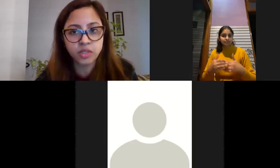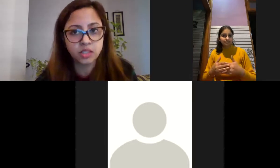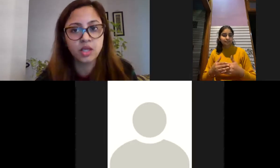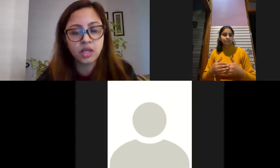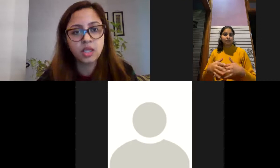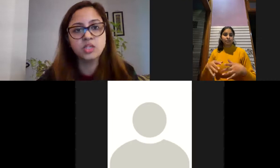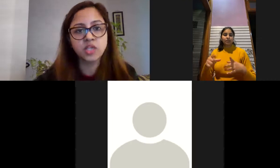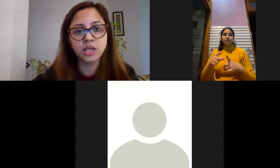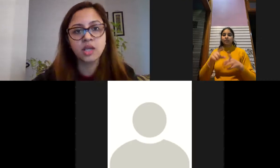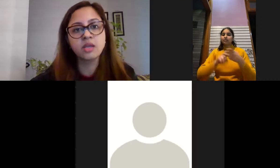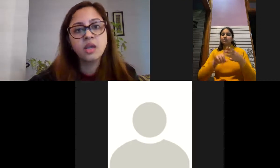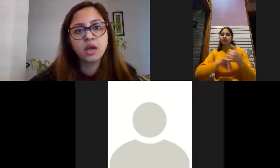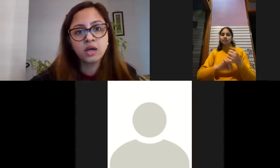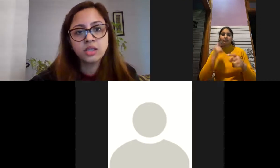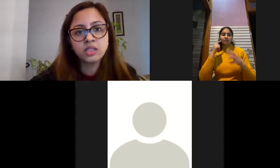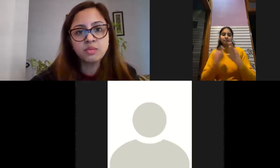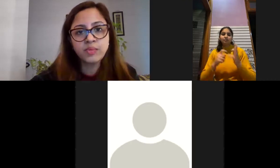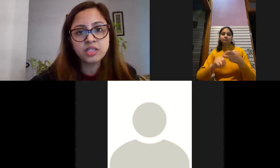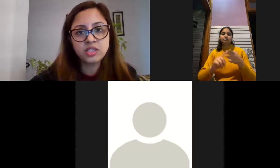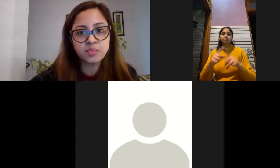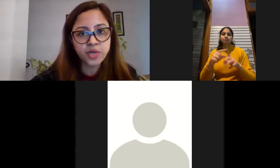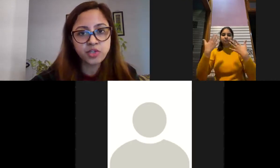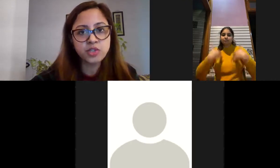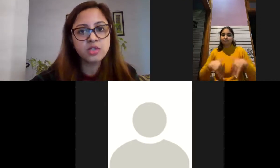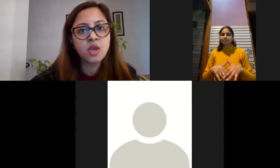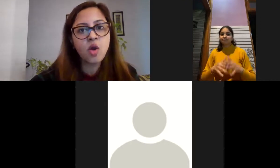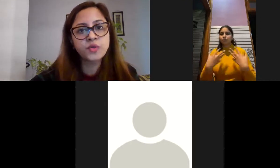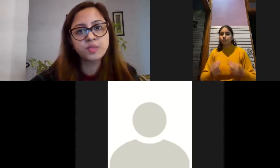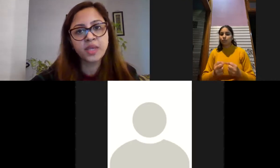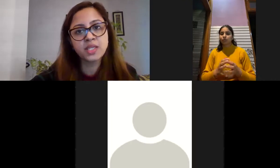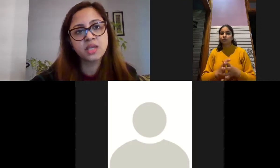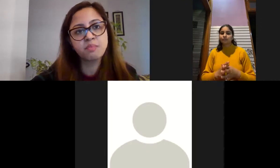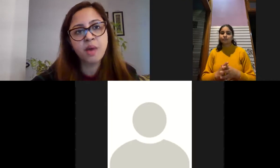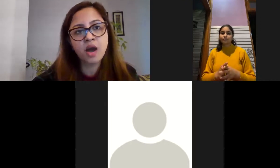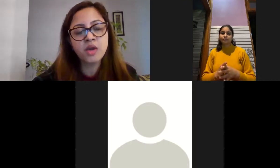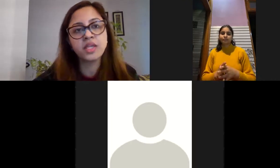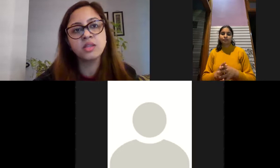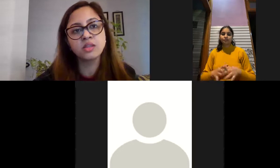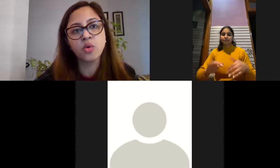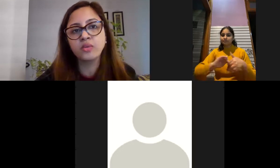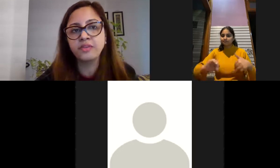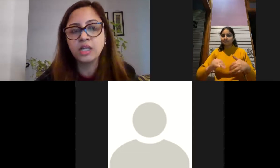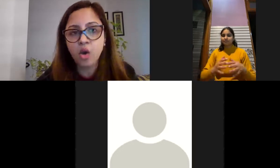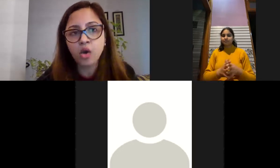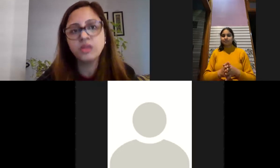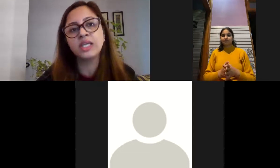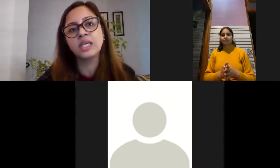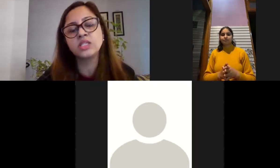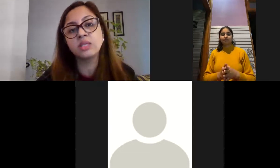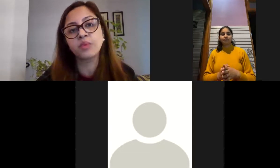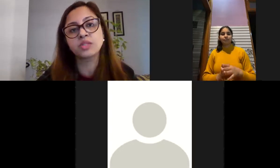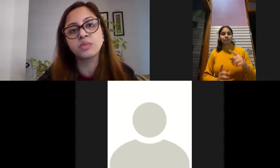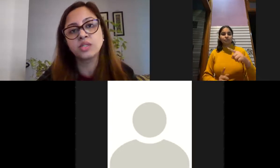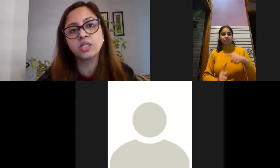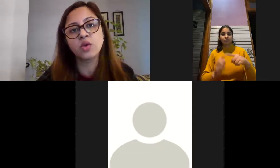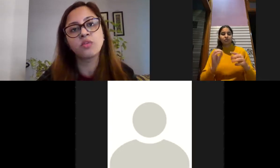desired body in Jane Eyre. The complete suppression of space and power in Thornfield Hall negates